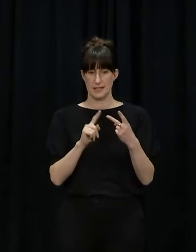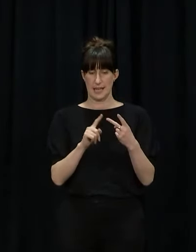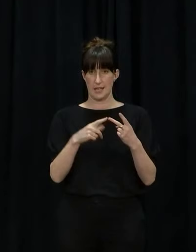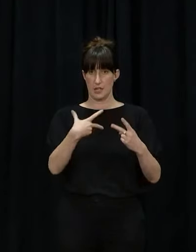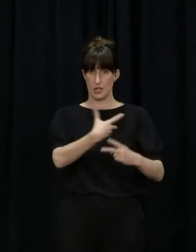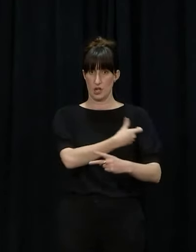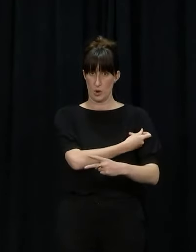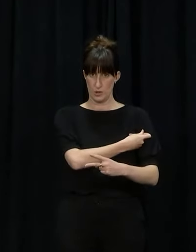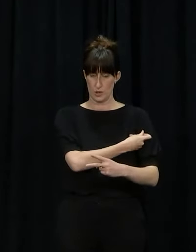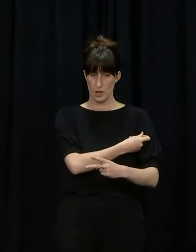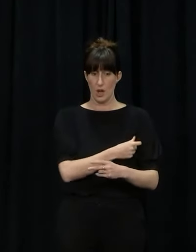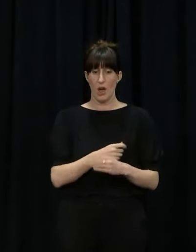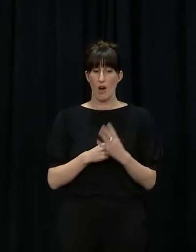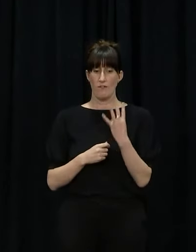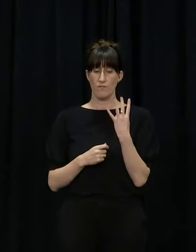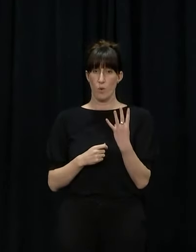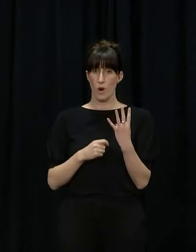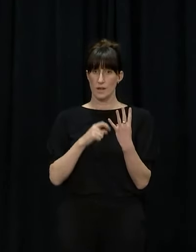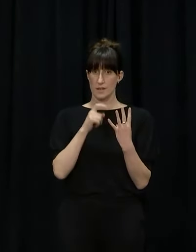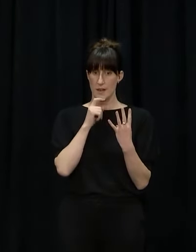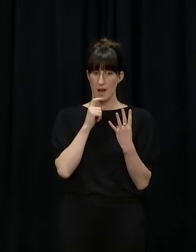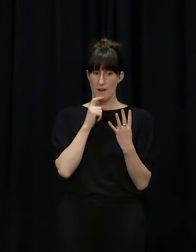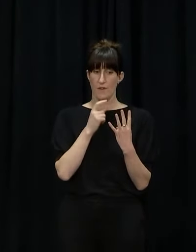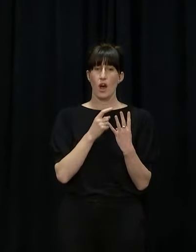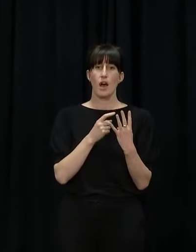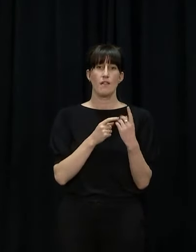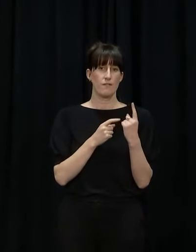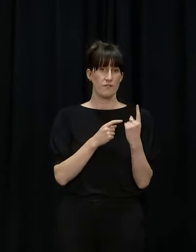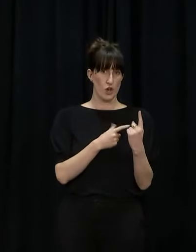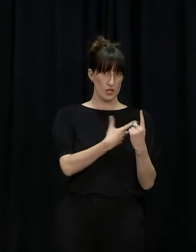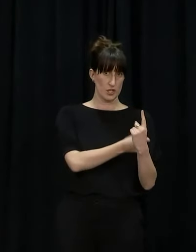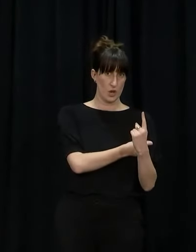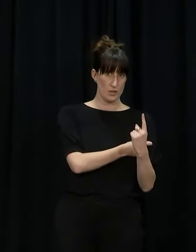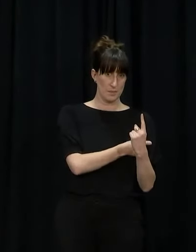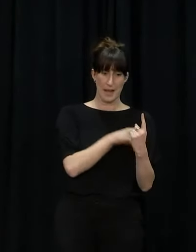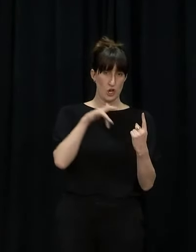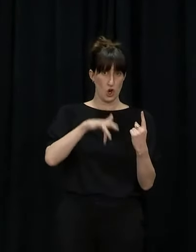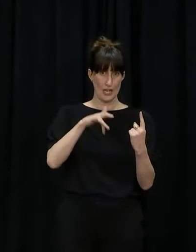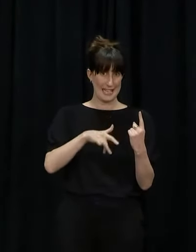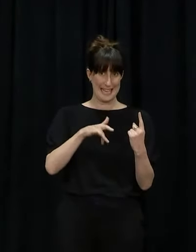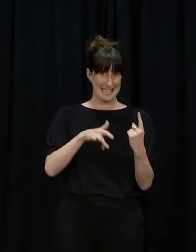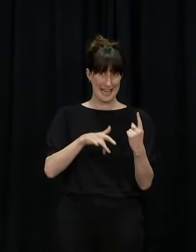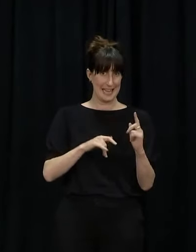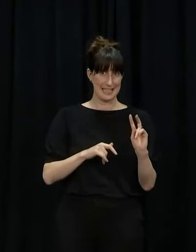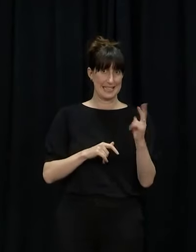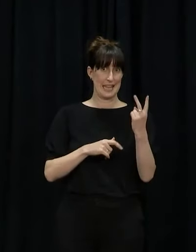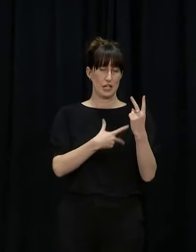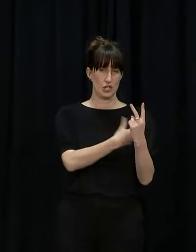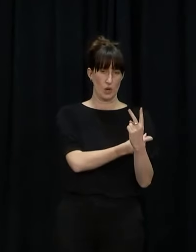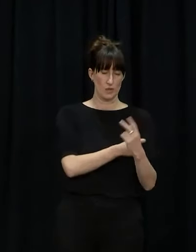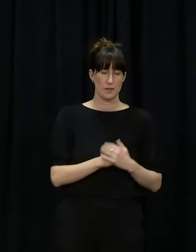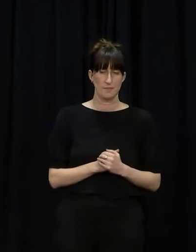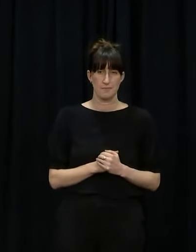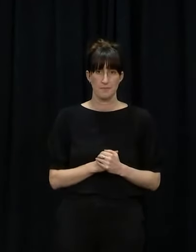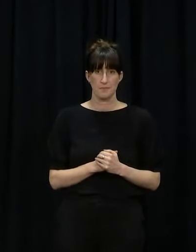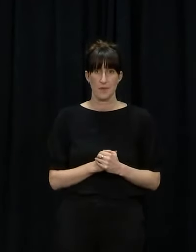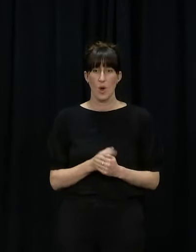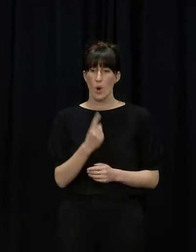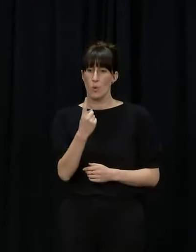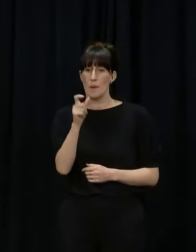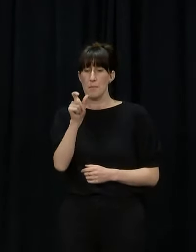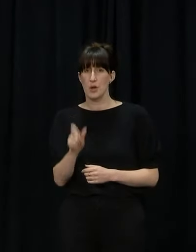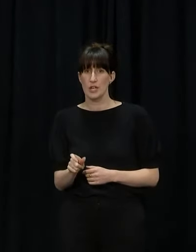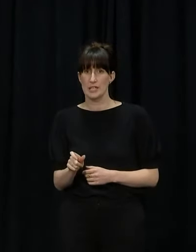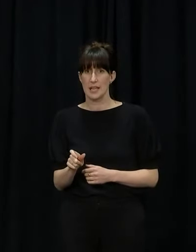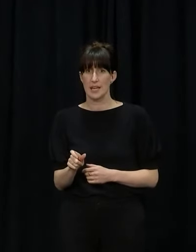Only 4 had 1 dose and were not yet due for their second. 1 person had gone longer than 35 days, and that